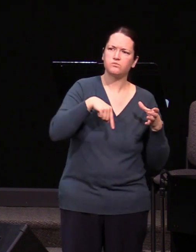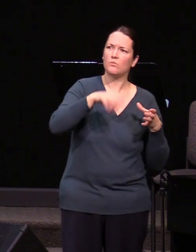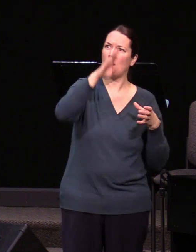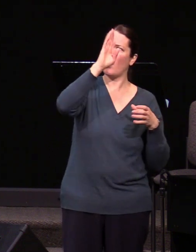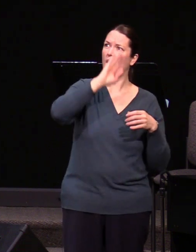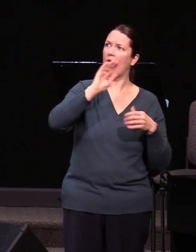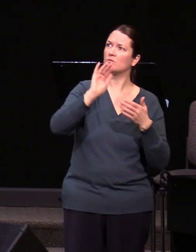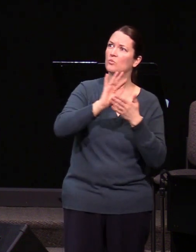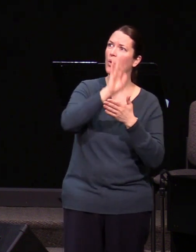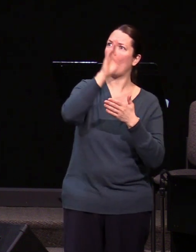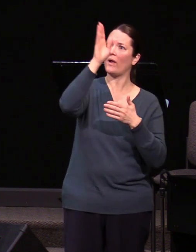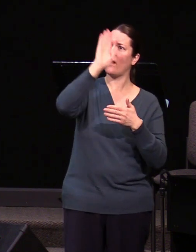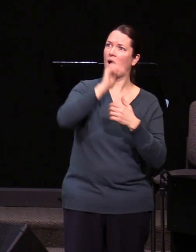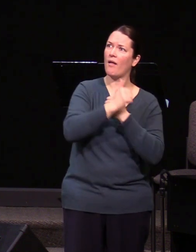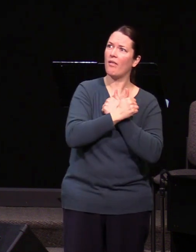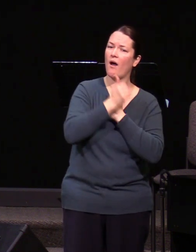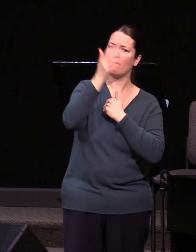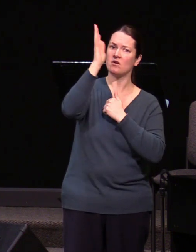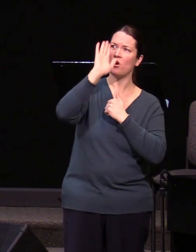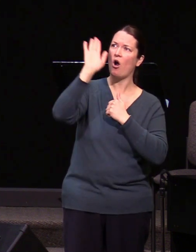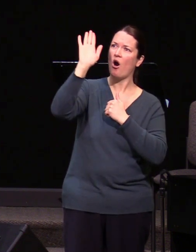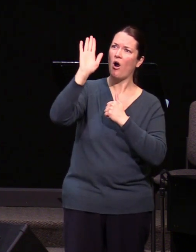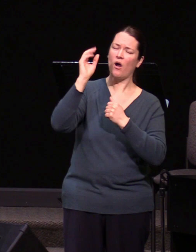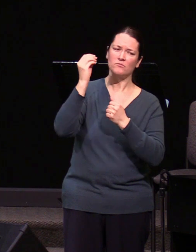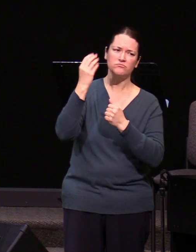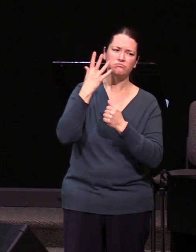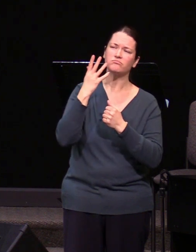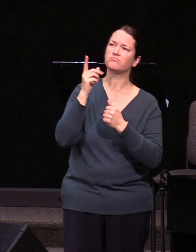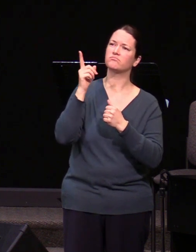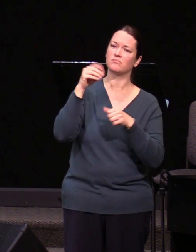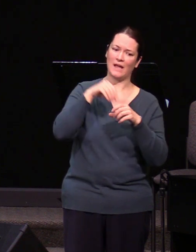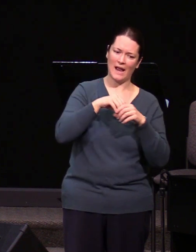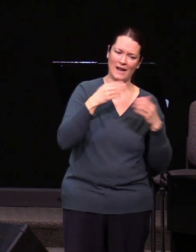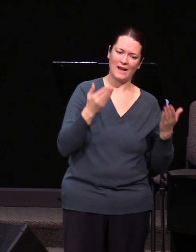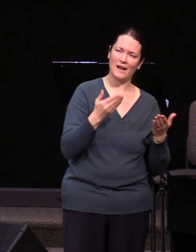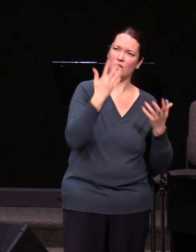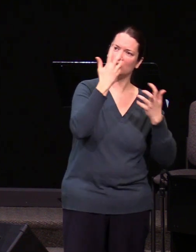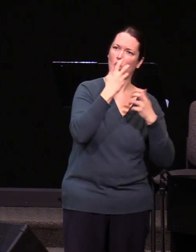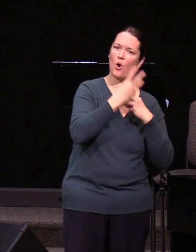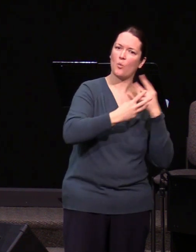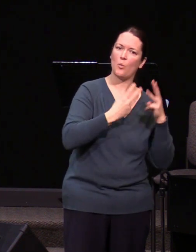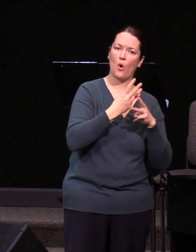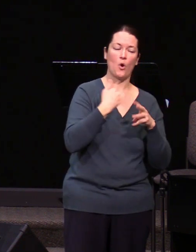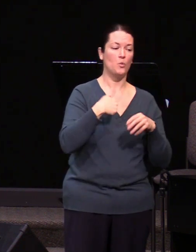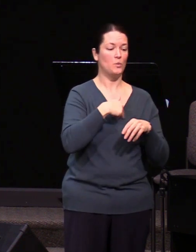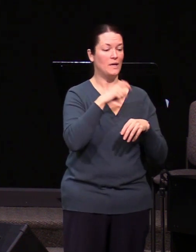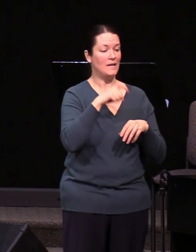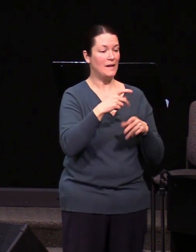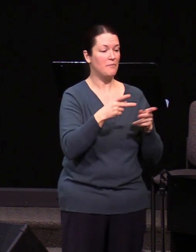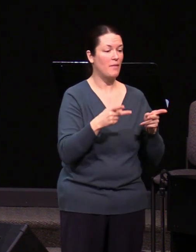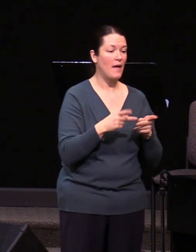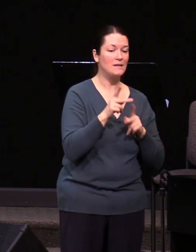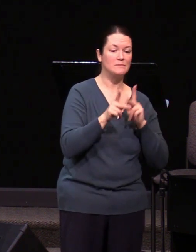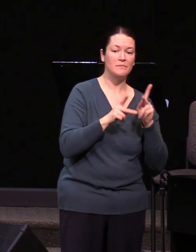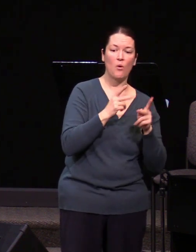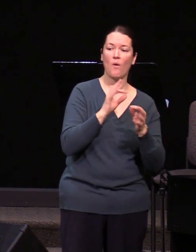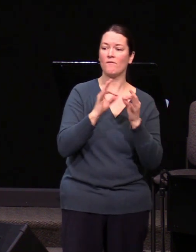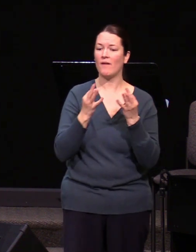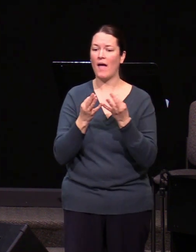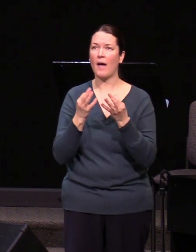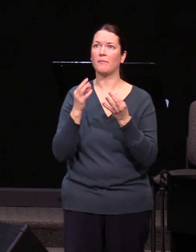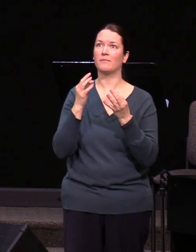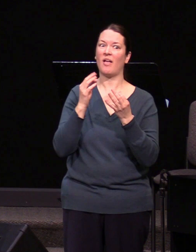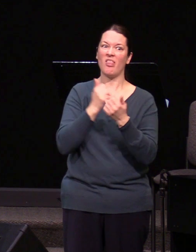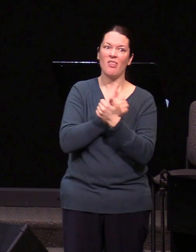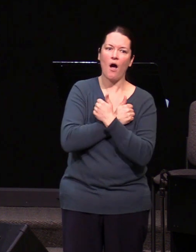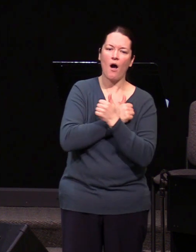love and God's grace in this dark world. We need places and people and houses and families that